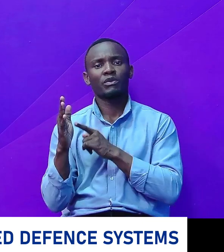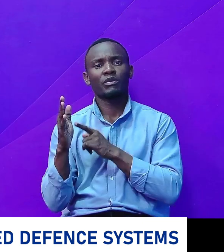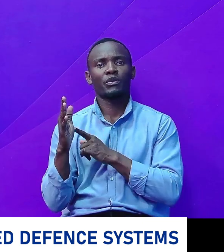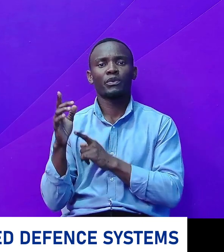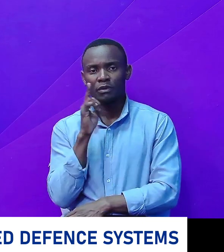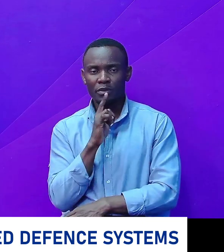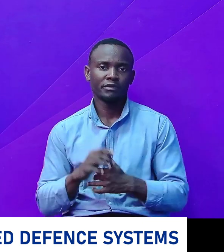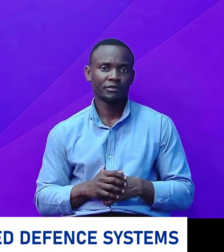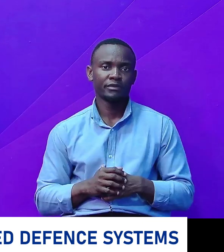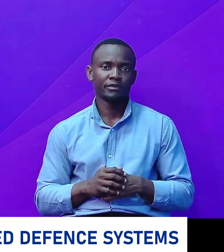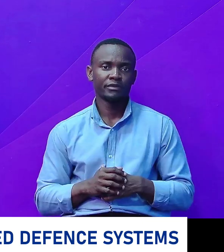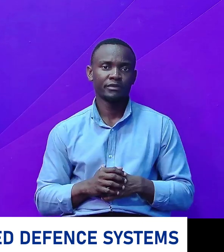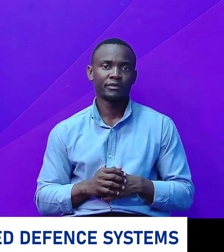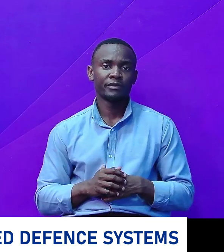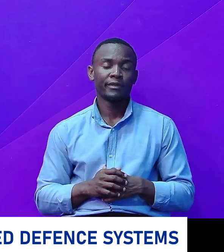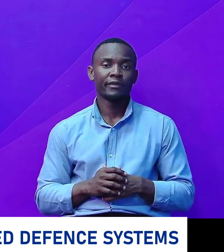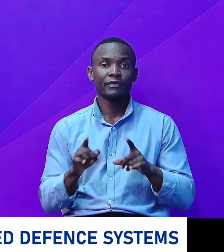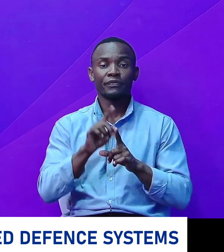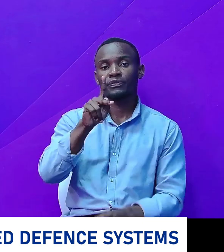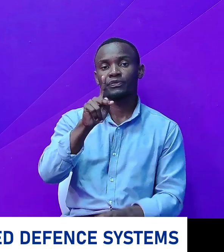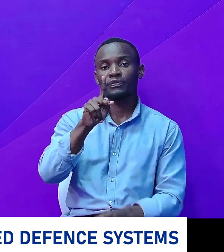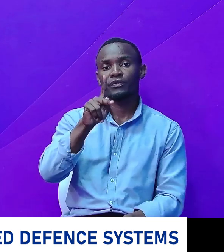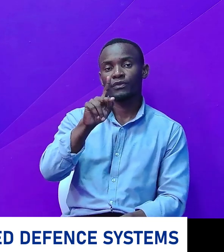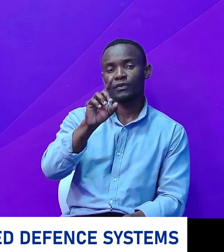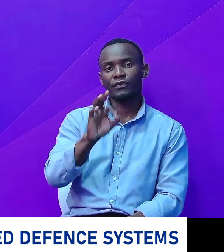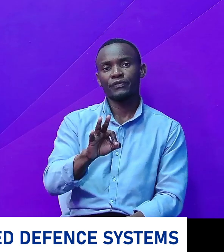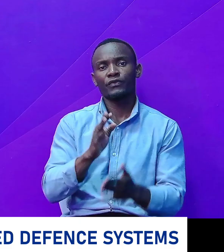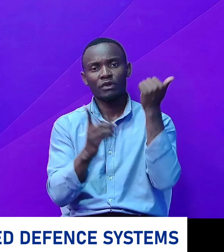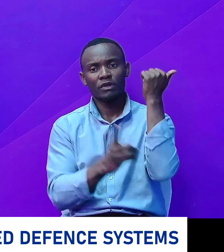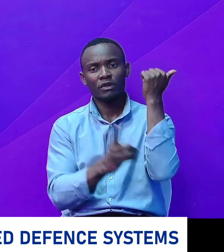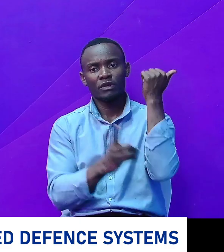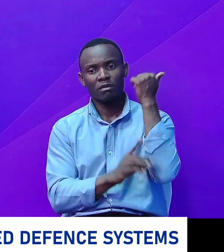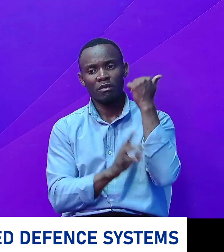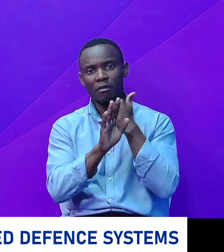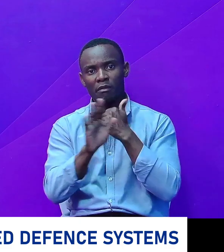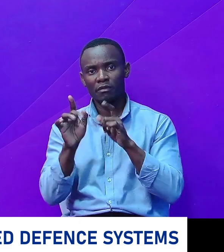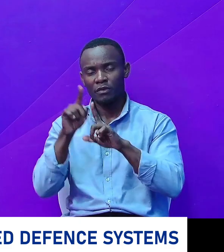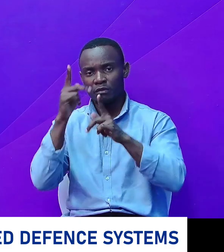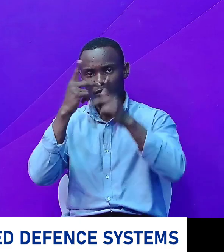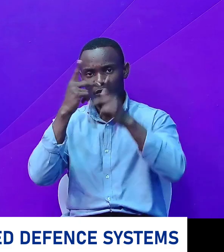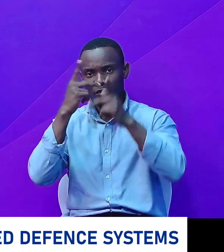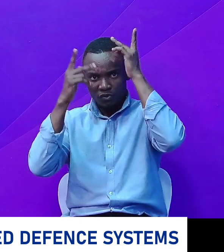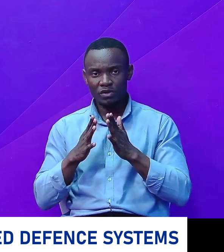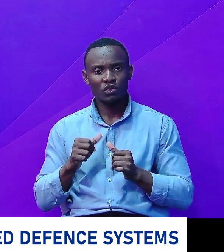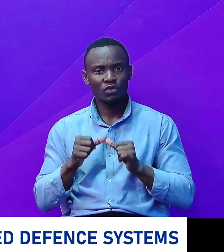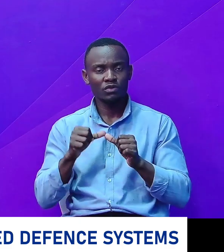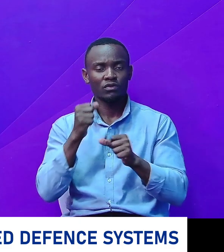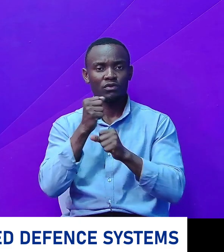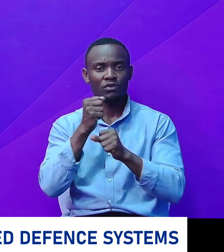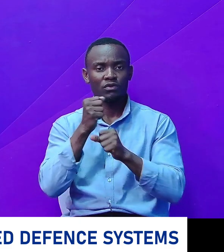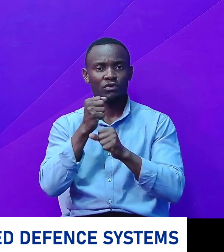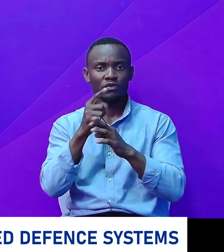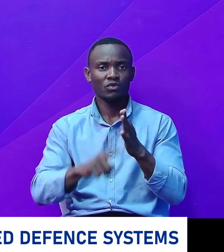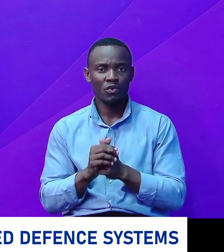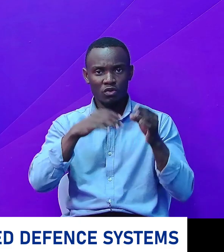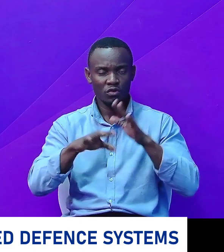The KDF, through their discipline and professionalism, continues to contribute immensely to our national